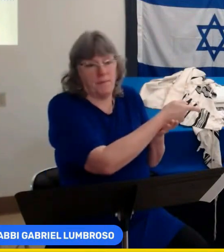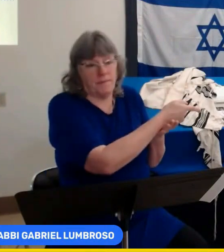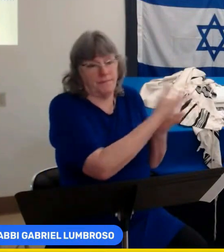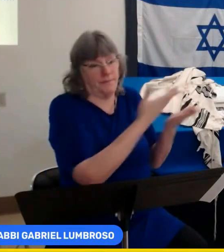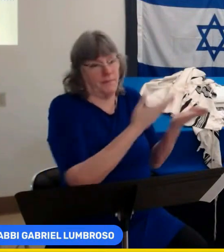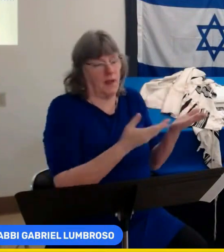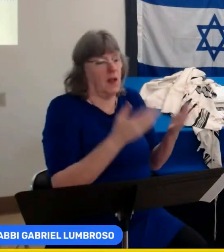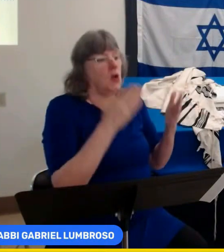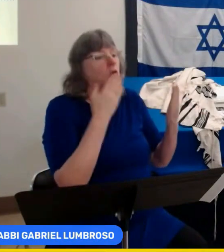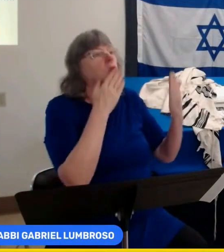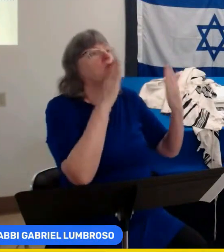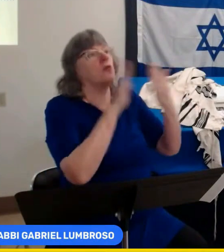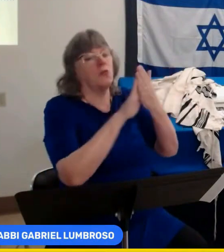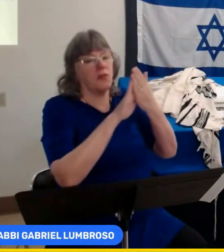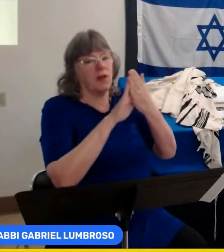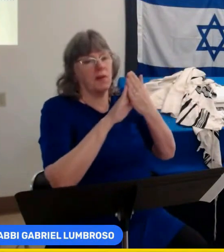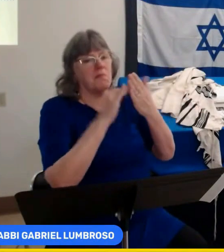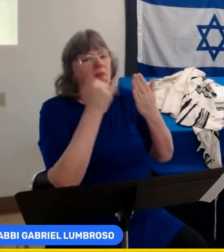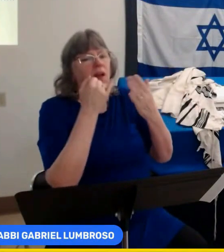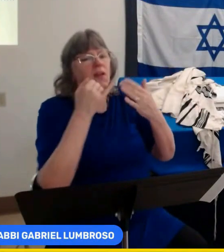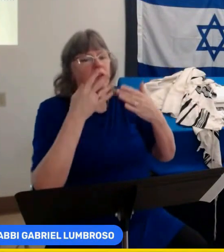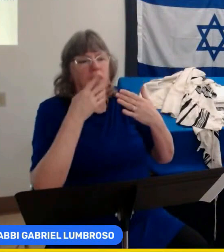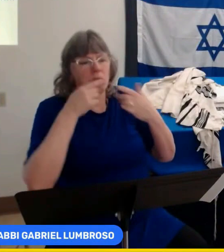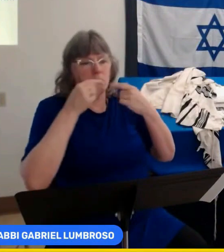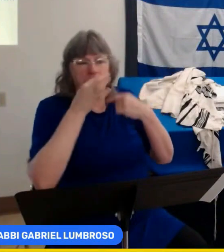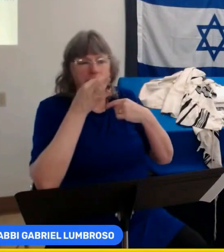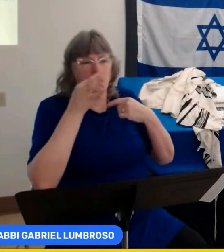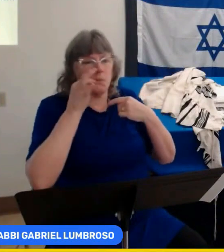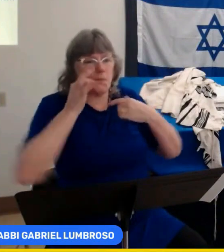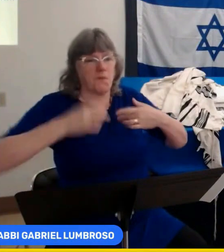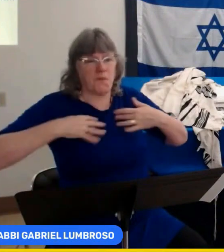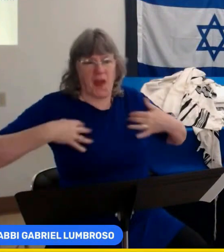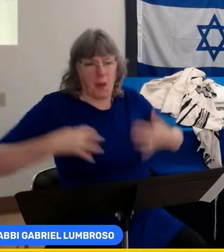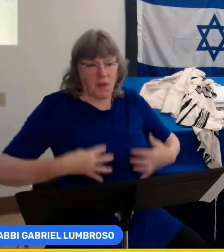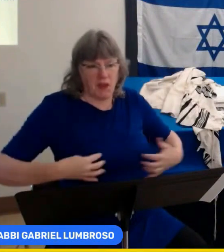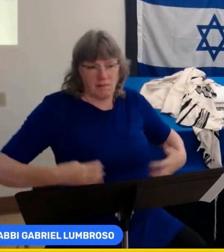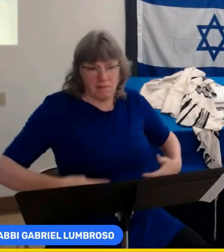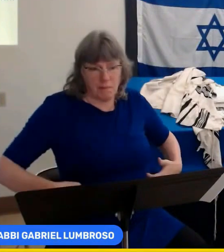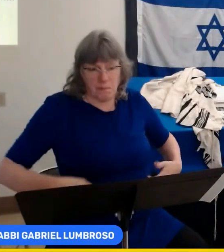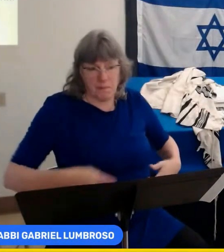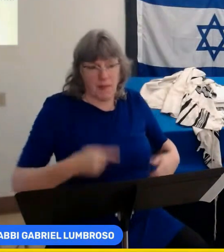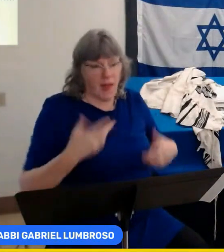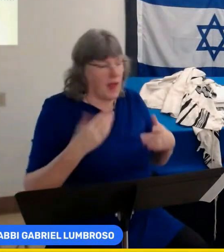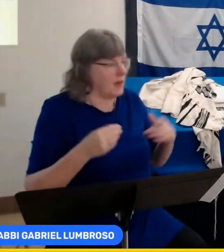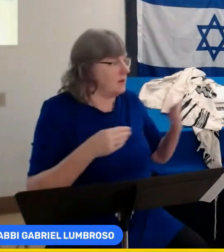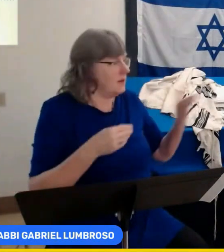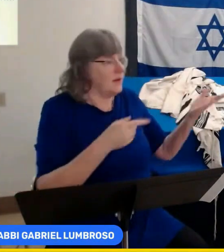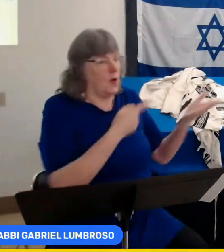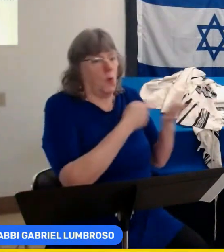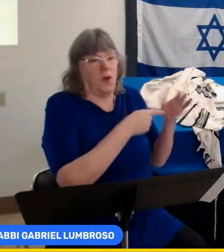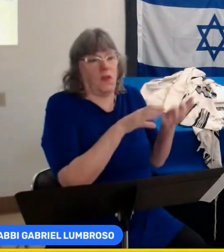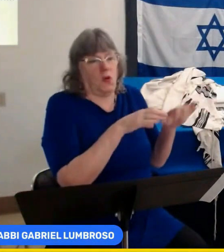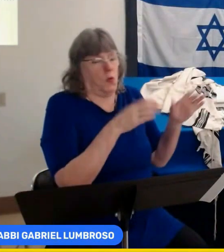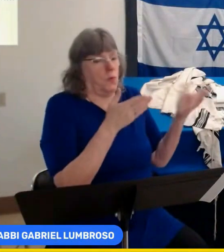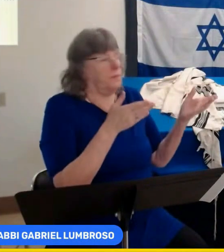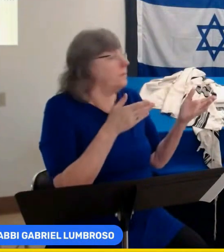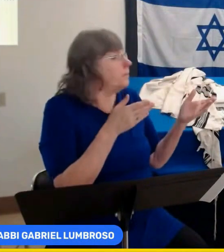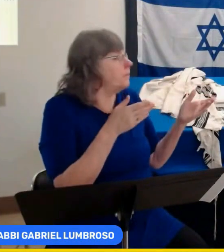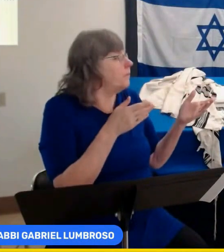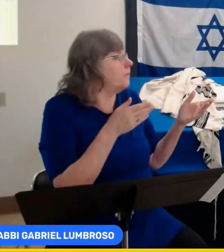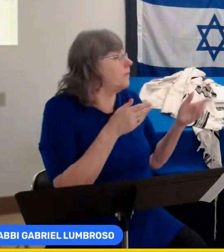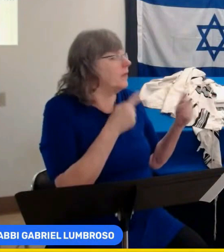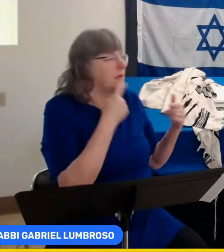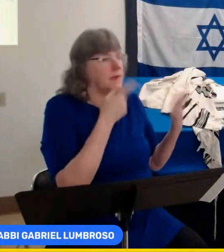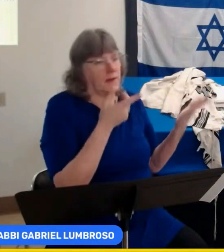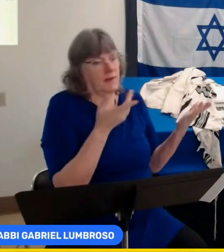hard place, Jerusalem starving, and the enemies, you know, Assyrians, I think. So they say